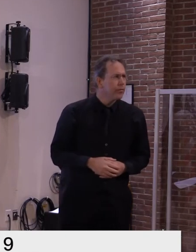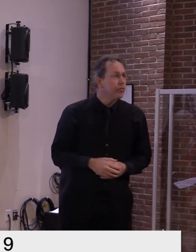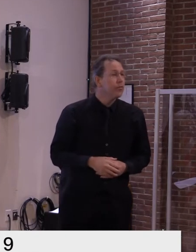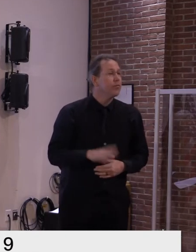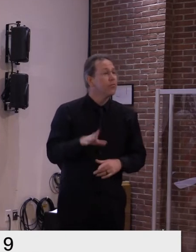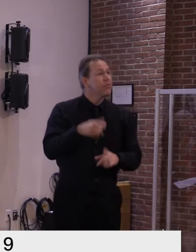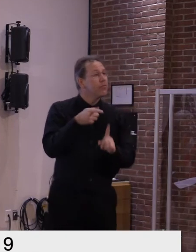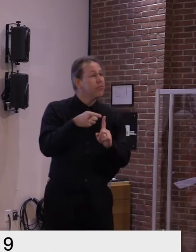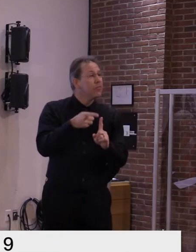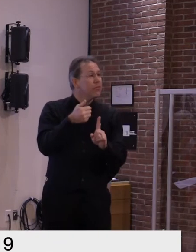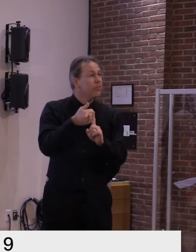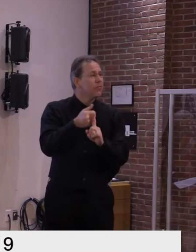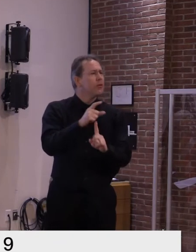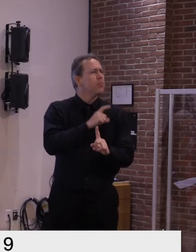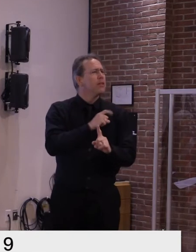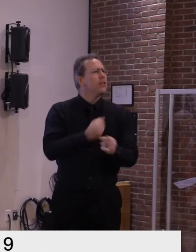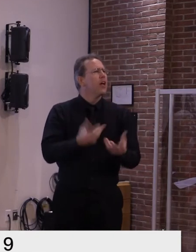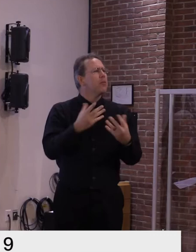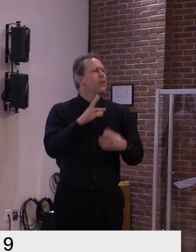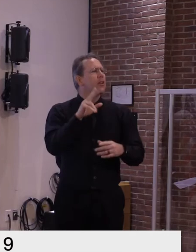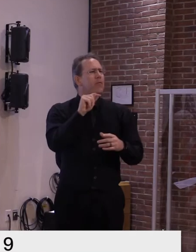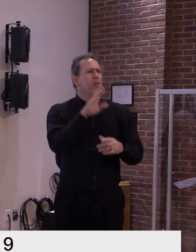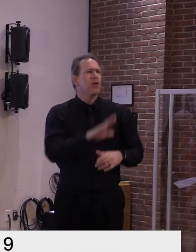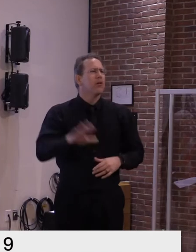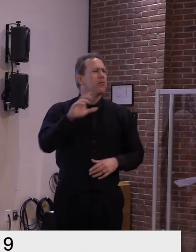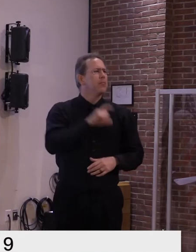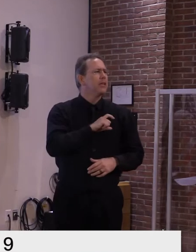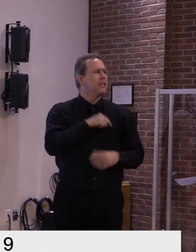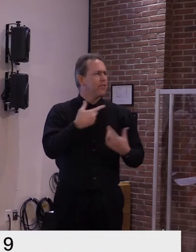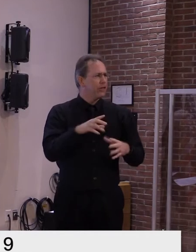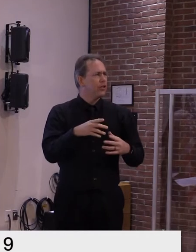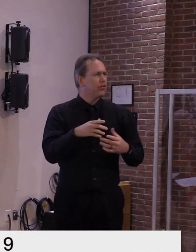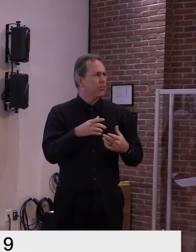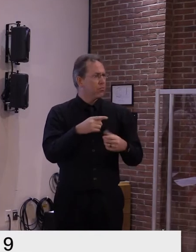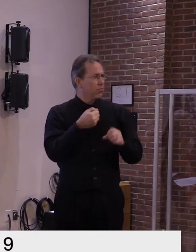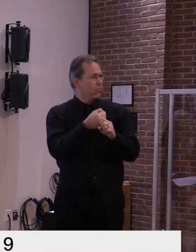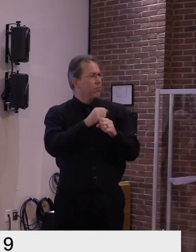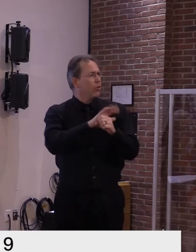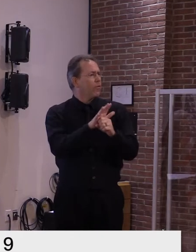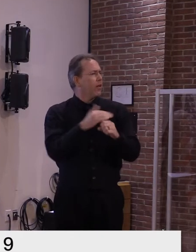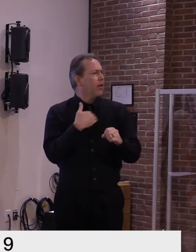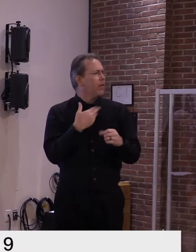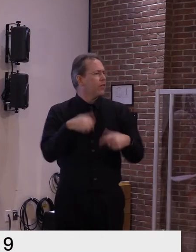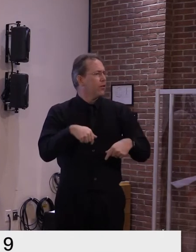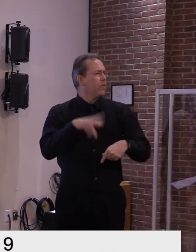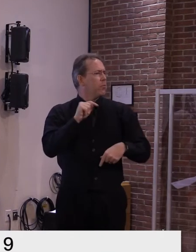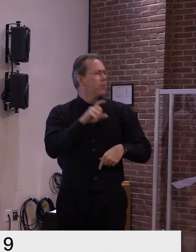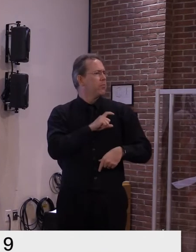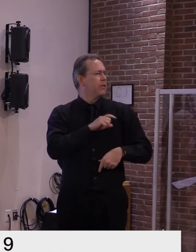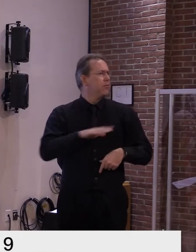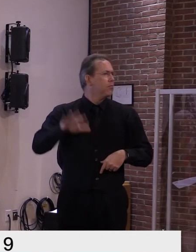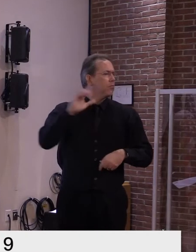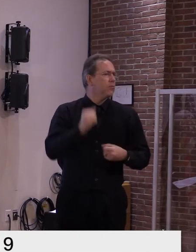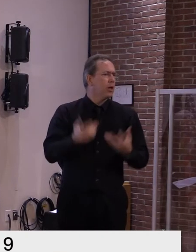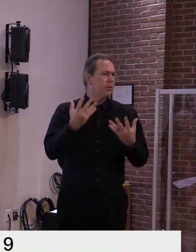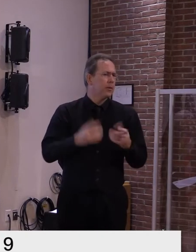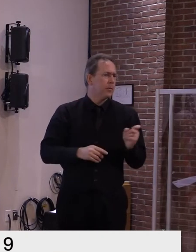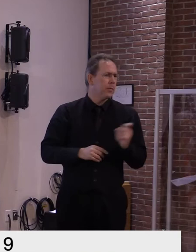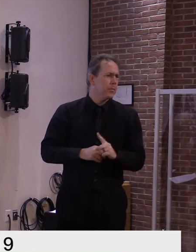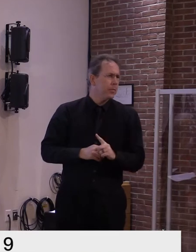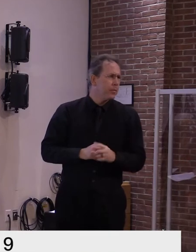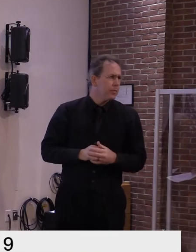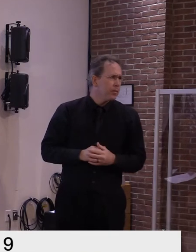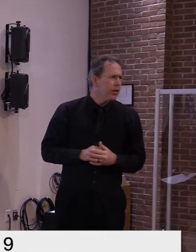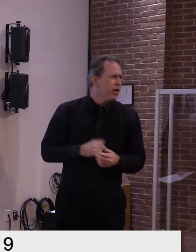is a large number of people associated with the state police barracks in Rutland, and there may be a quarantine down there. Do you know anything about